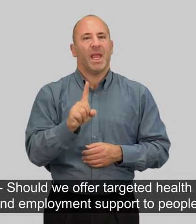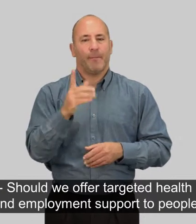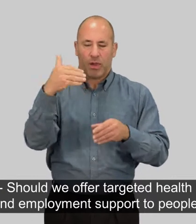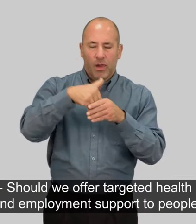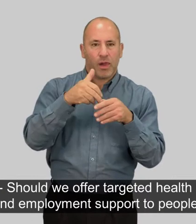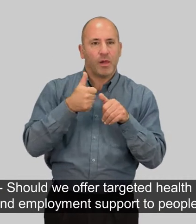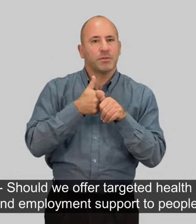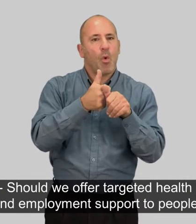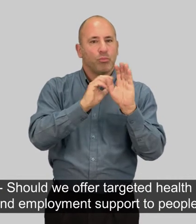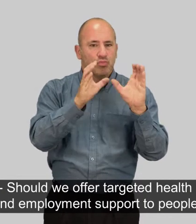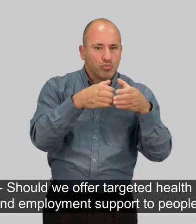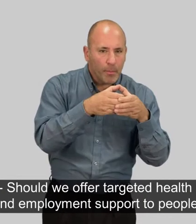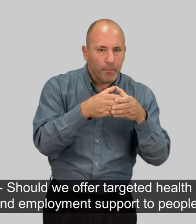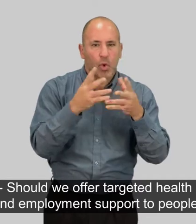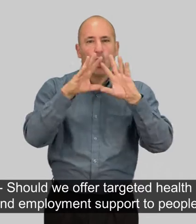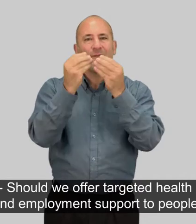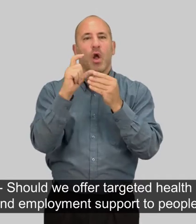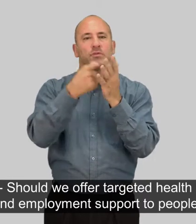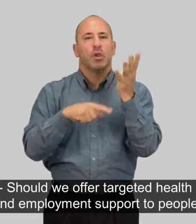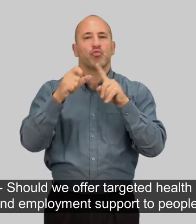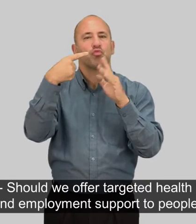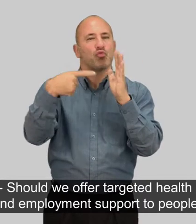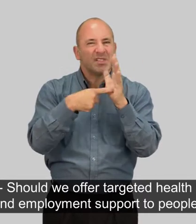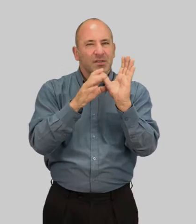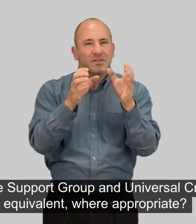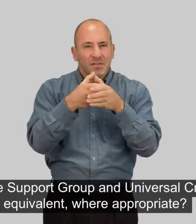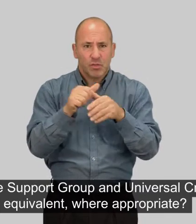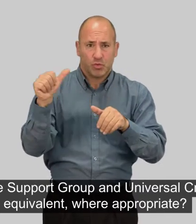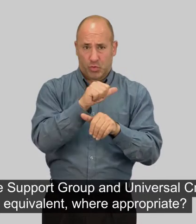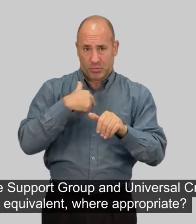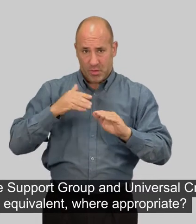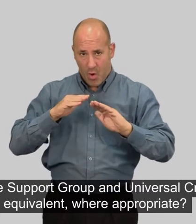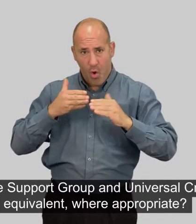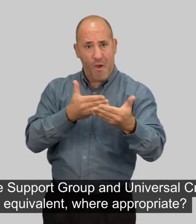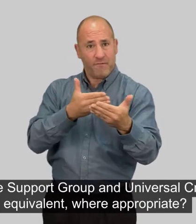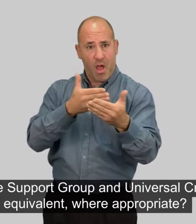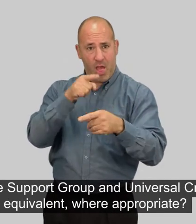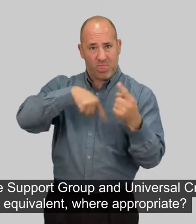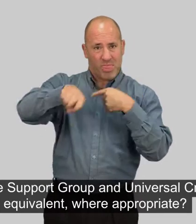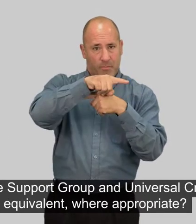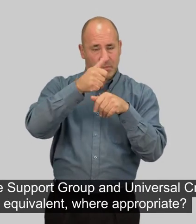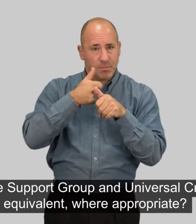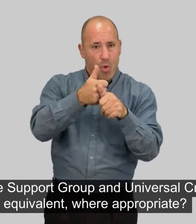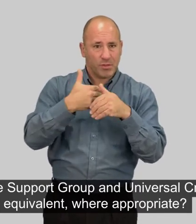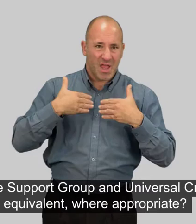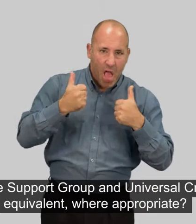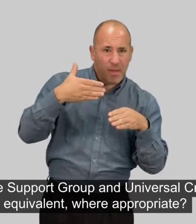Should we offer targeted health and employment support to people in the support group and universal credit equivalent where